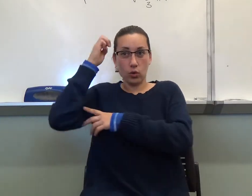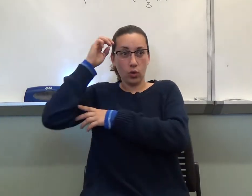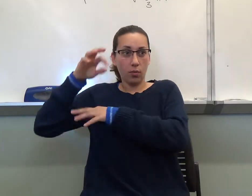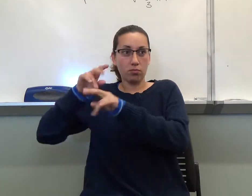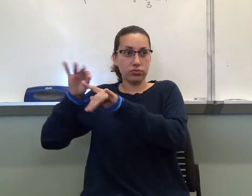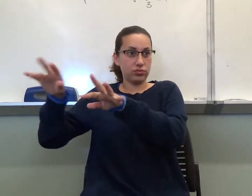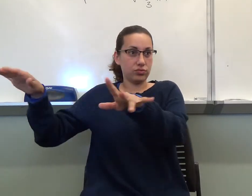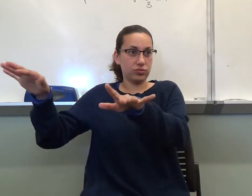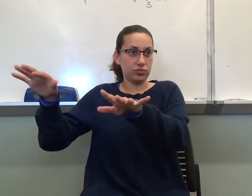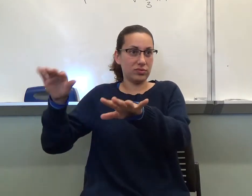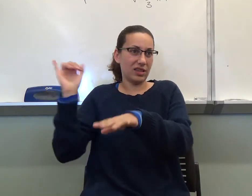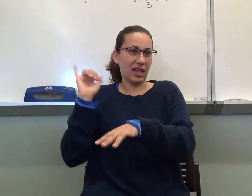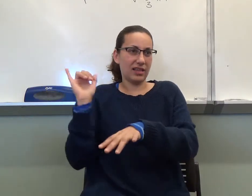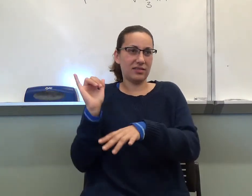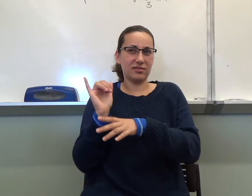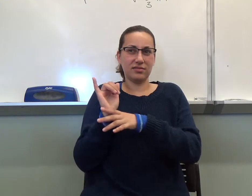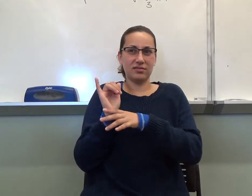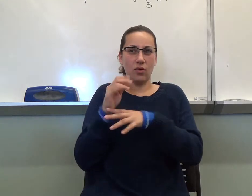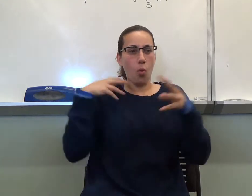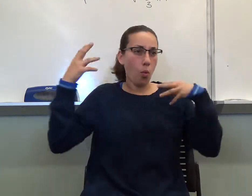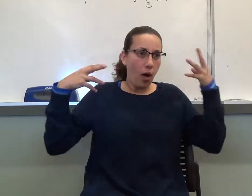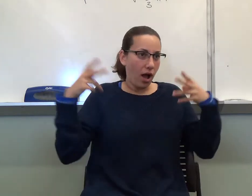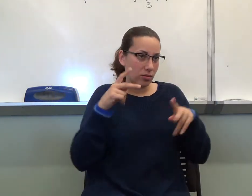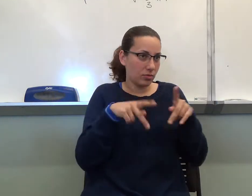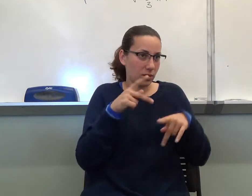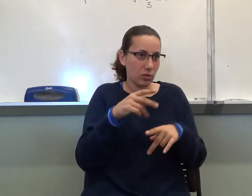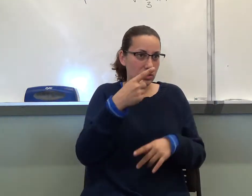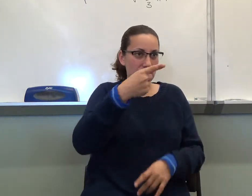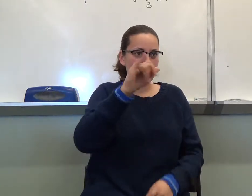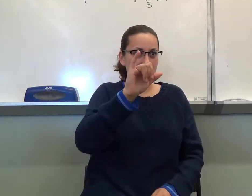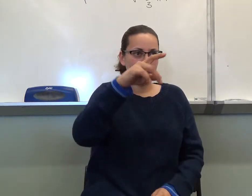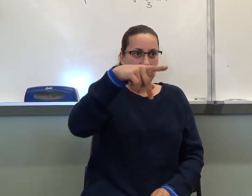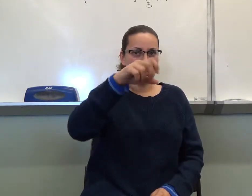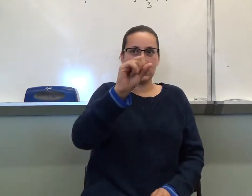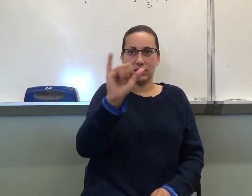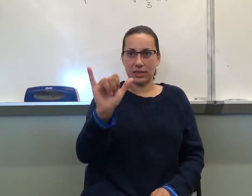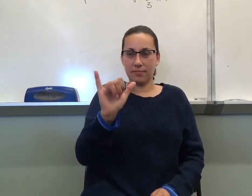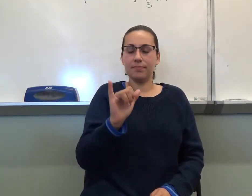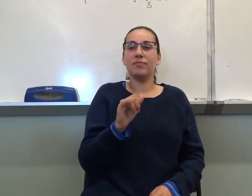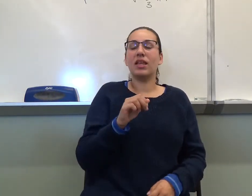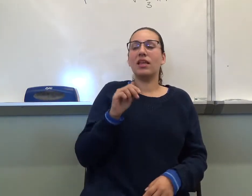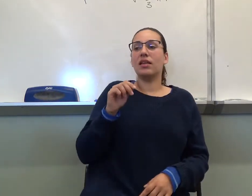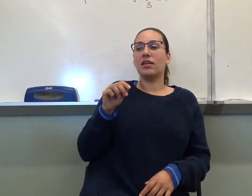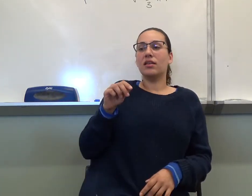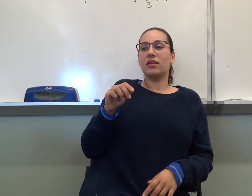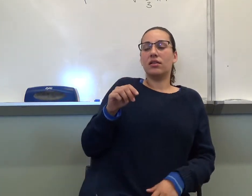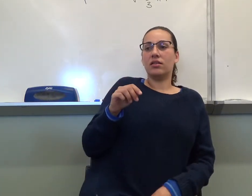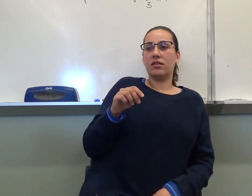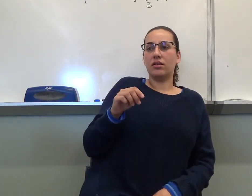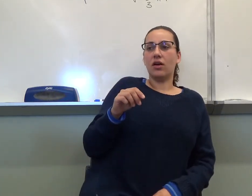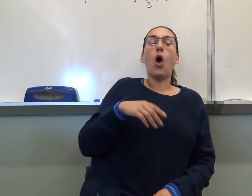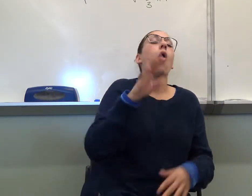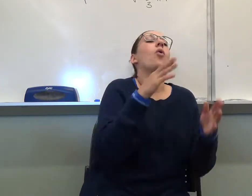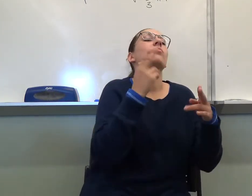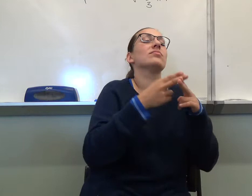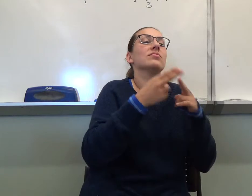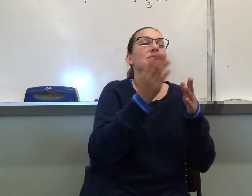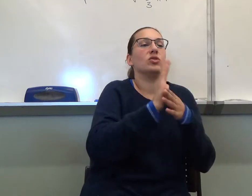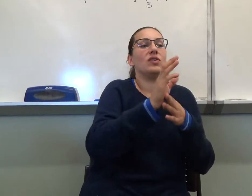can't really see the difference in the bars. You know, they want them up higher. So this actually will work very well.